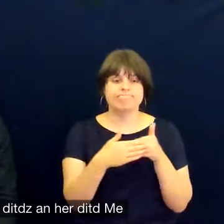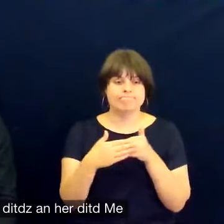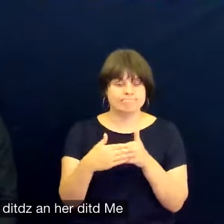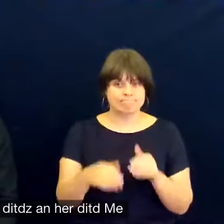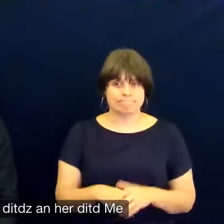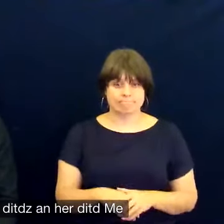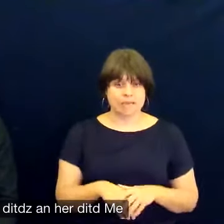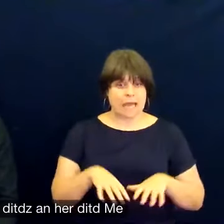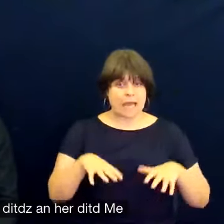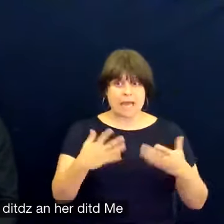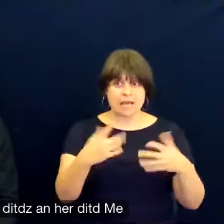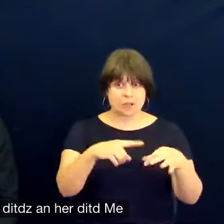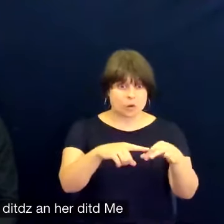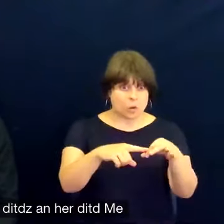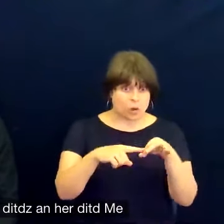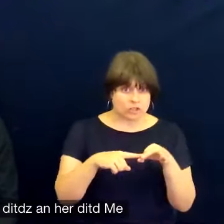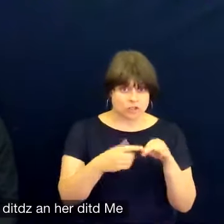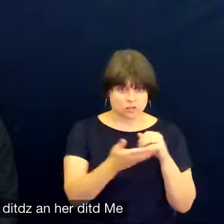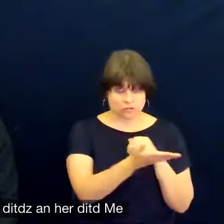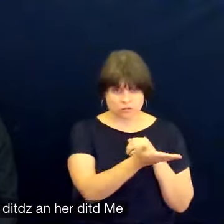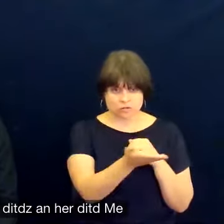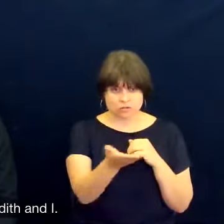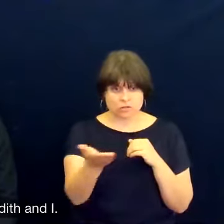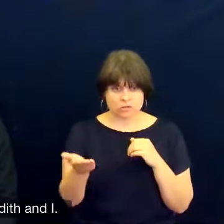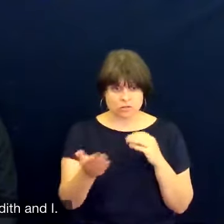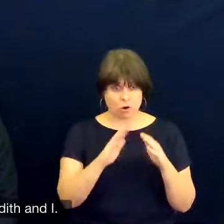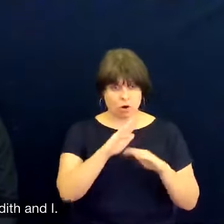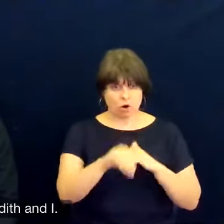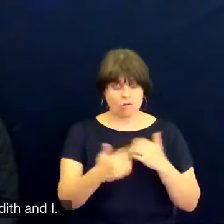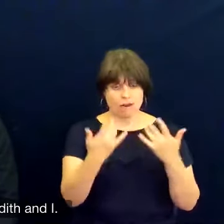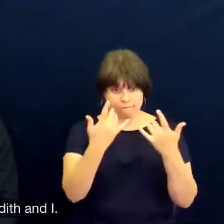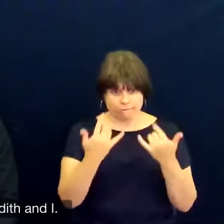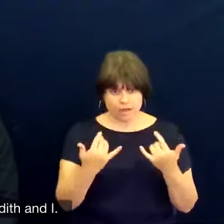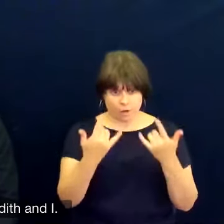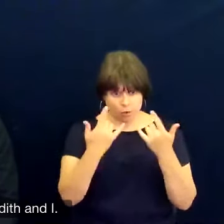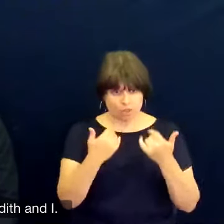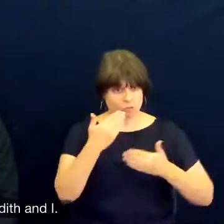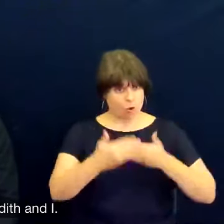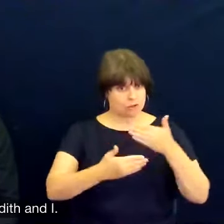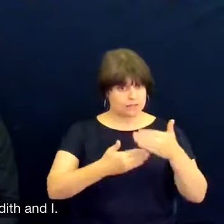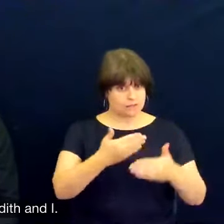Does anyone have any questions about the evaluations